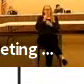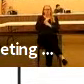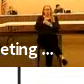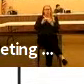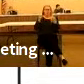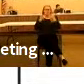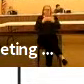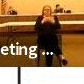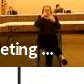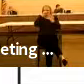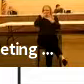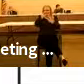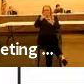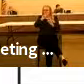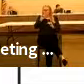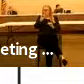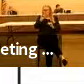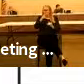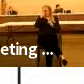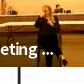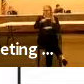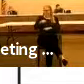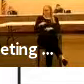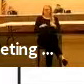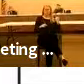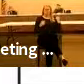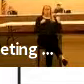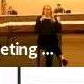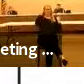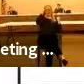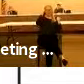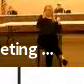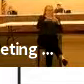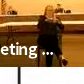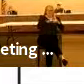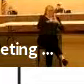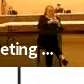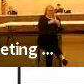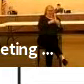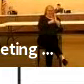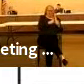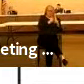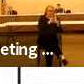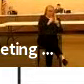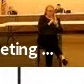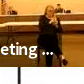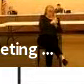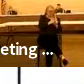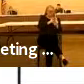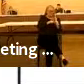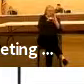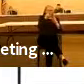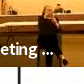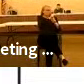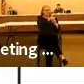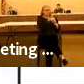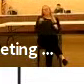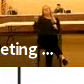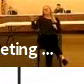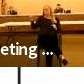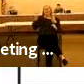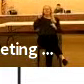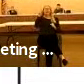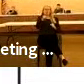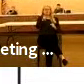spots, that would affect the drainage. Yeah, the poorly drained site is based on the hydraulic classification of